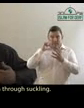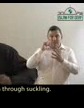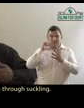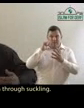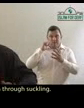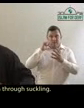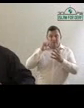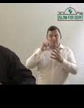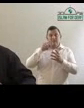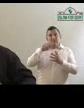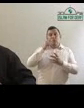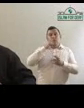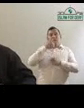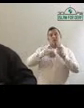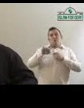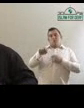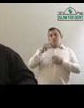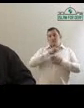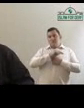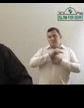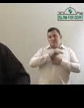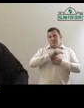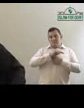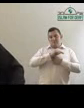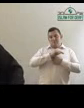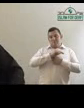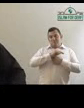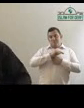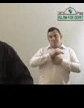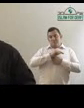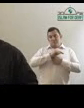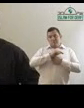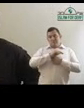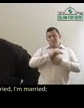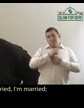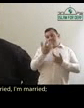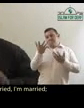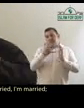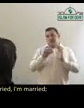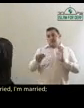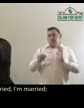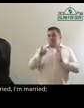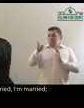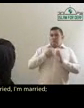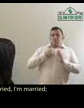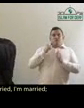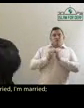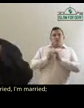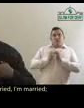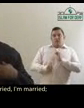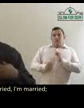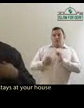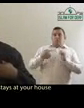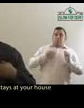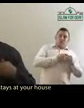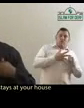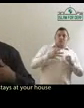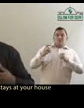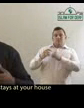through suckling. So in this issue, for an example, you're my brother, you're married, I'm